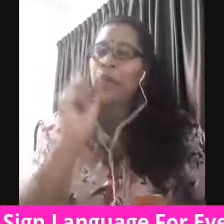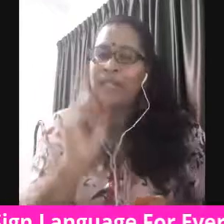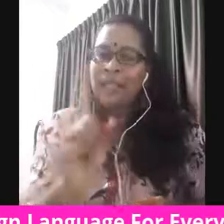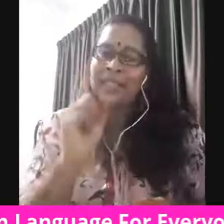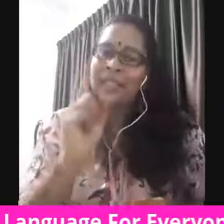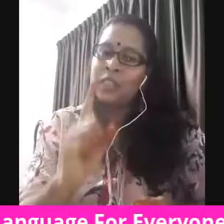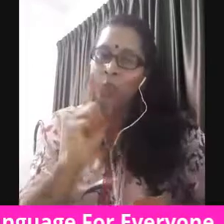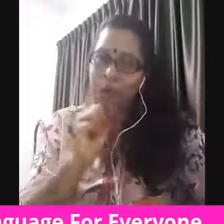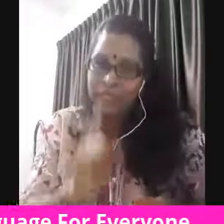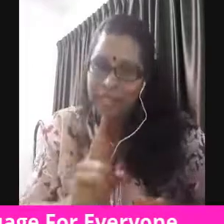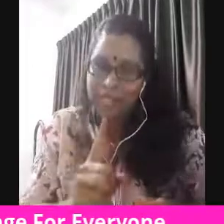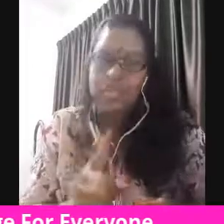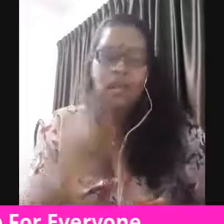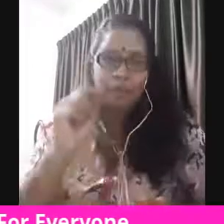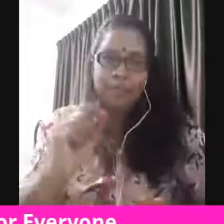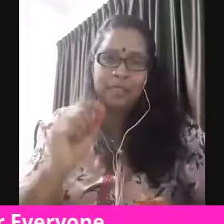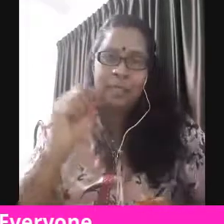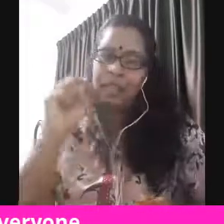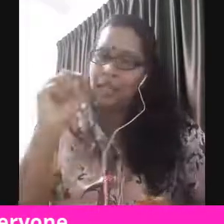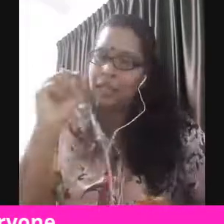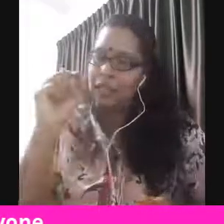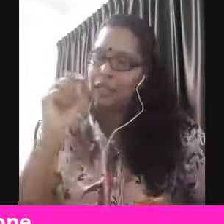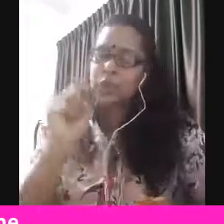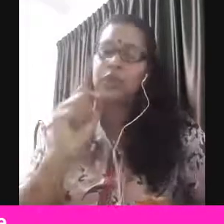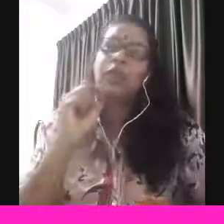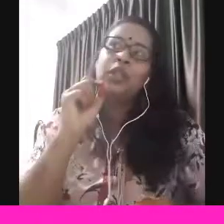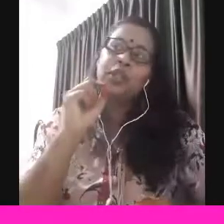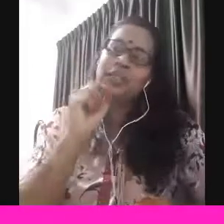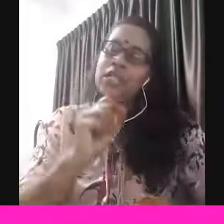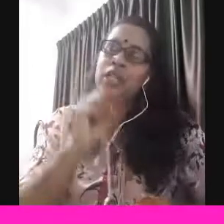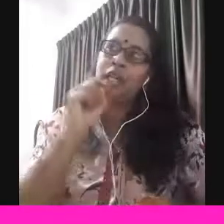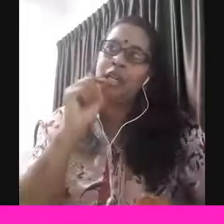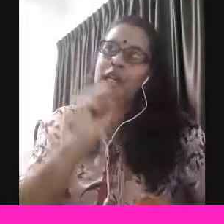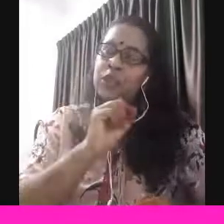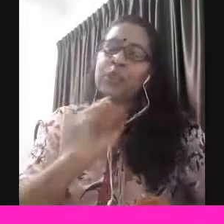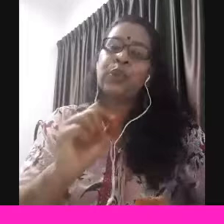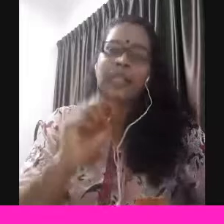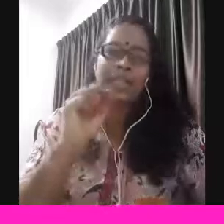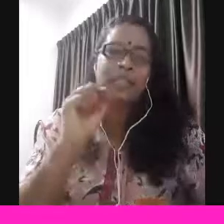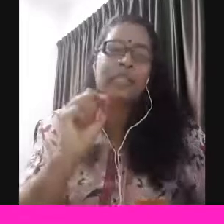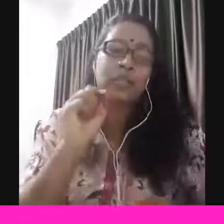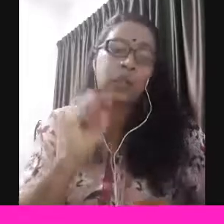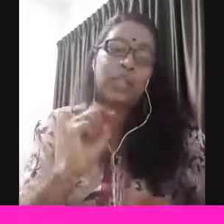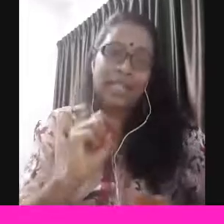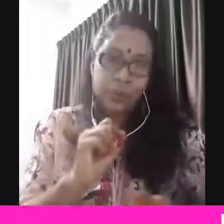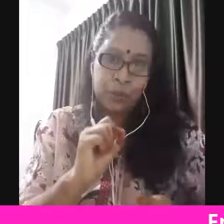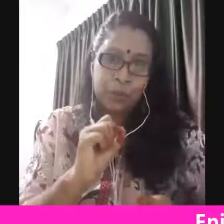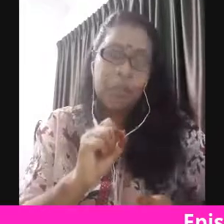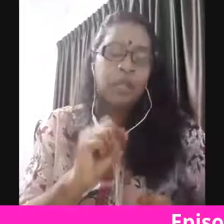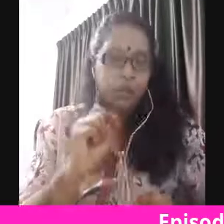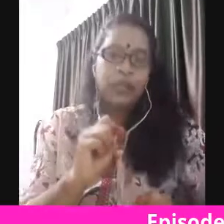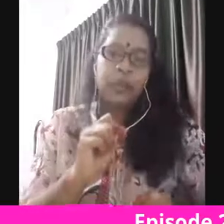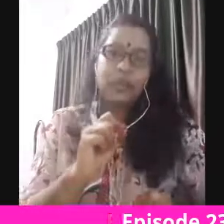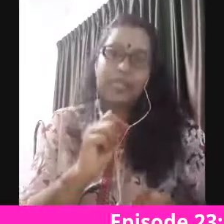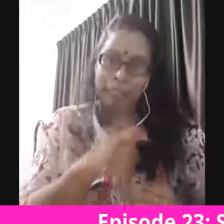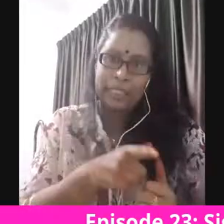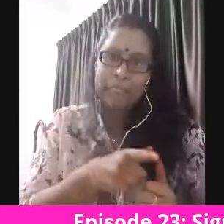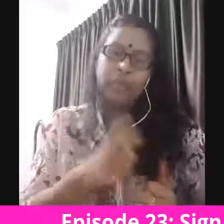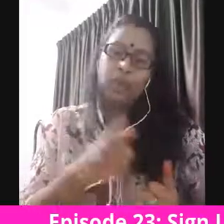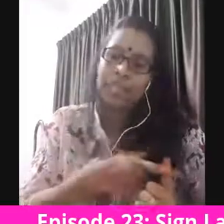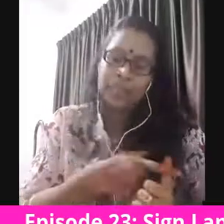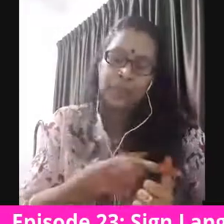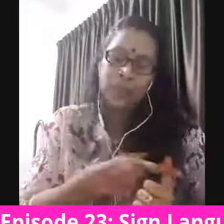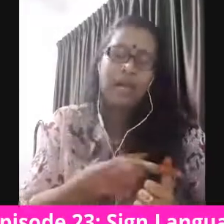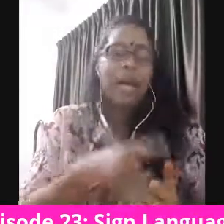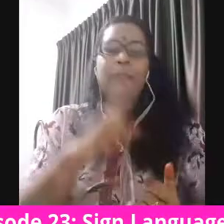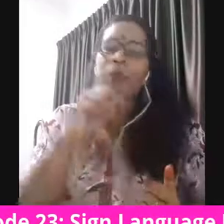use one class, at least one class. We must mhm, teach through the Google Classroom. So we use that mhm. medium,